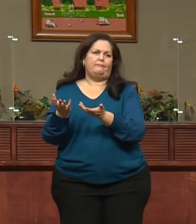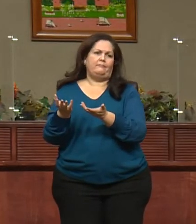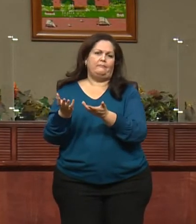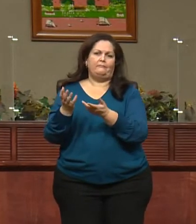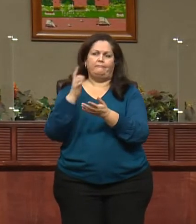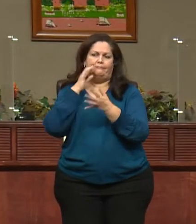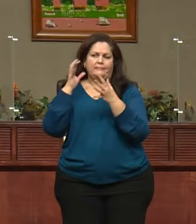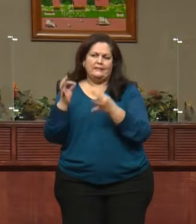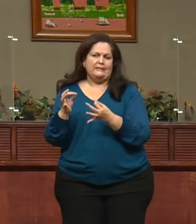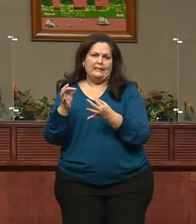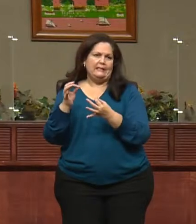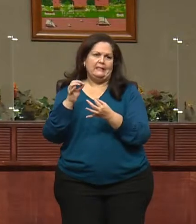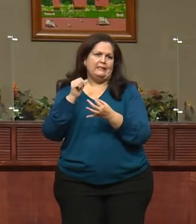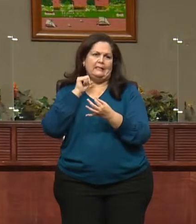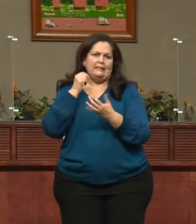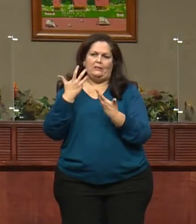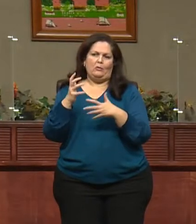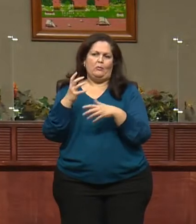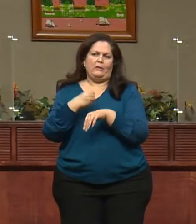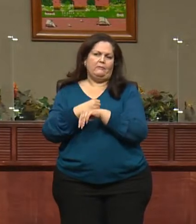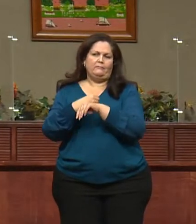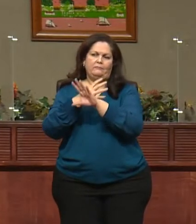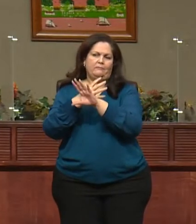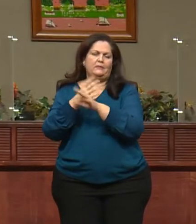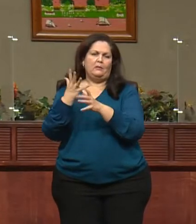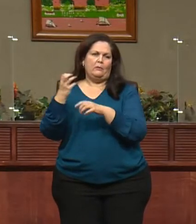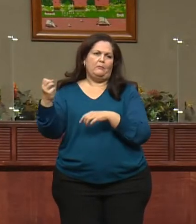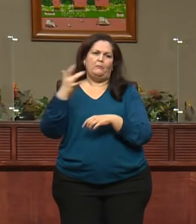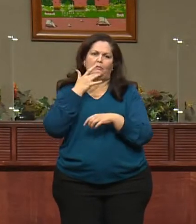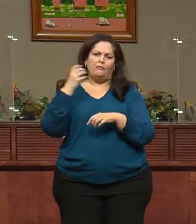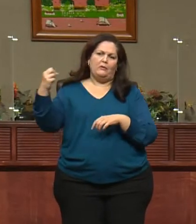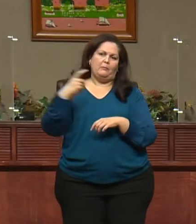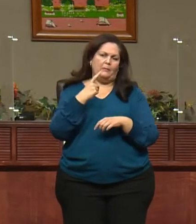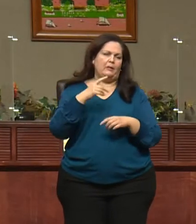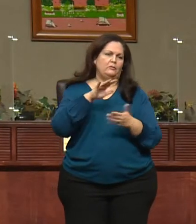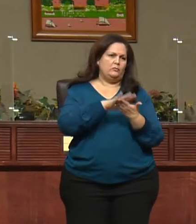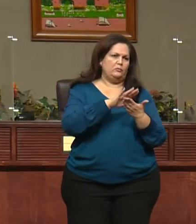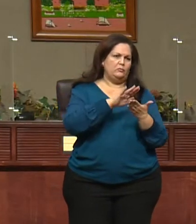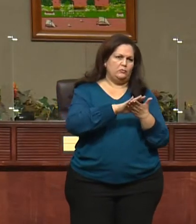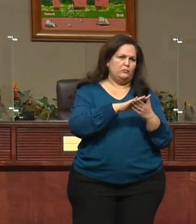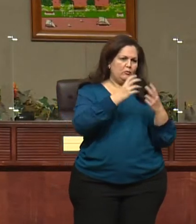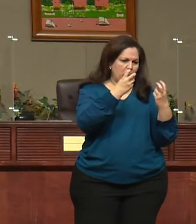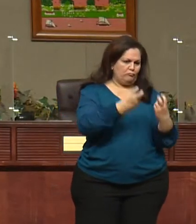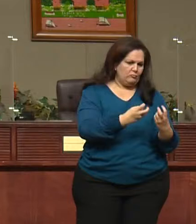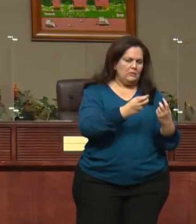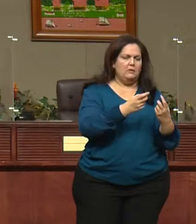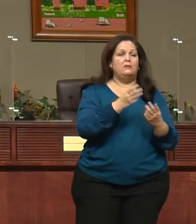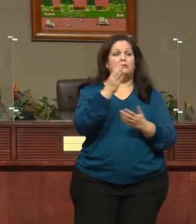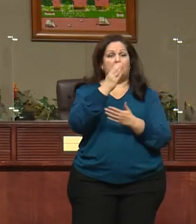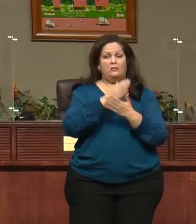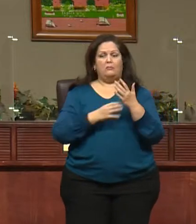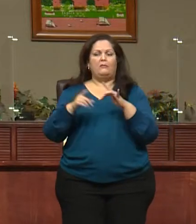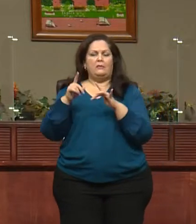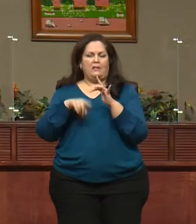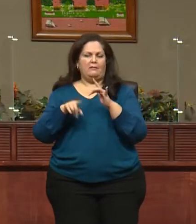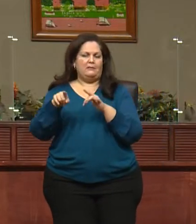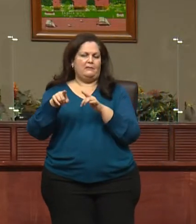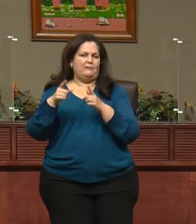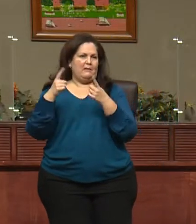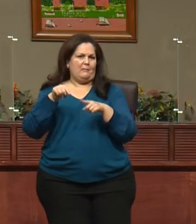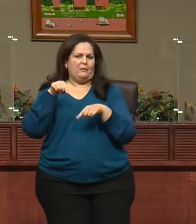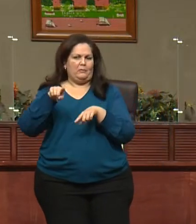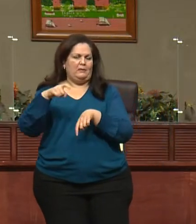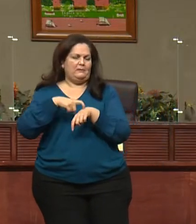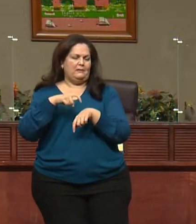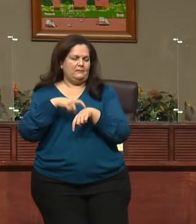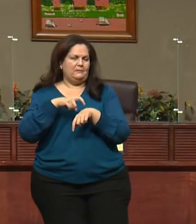chose not to participate in launch ed and wanted to just come back to face, and so some of those absences built up over that time. We